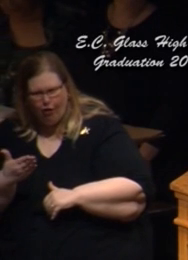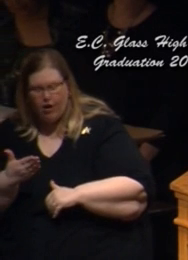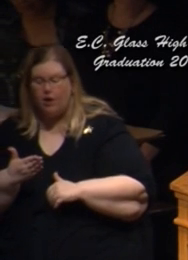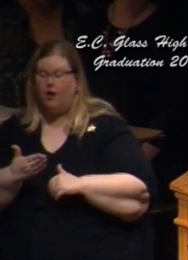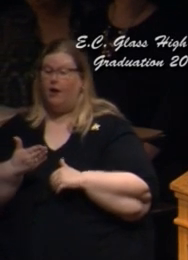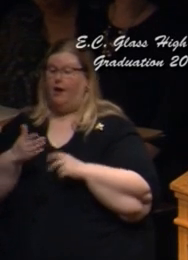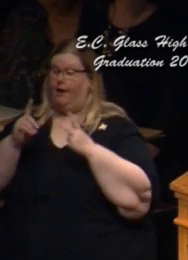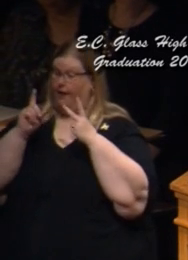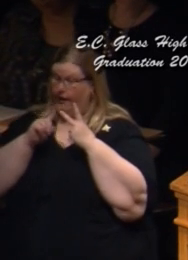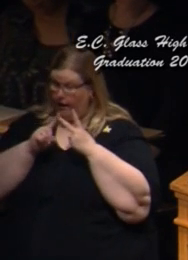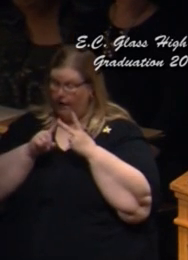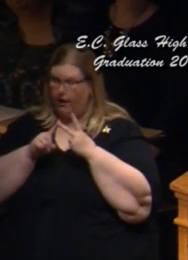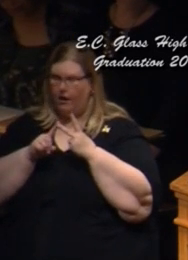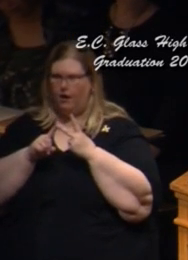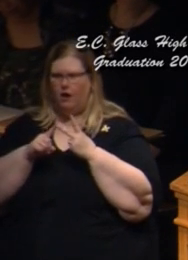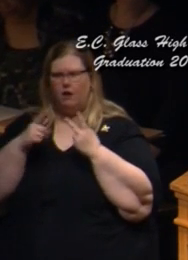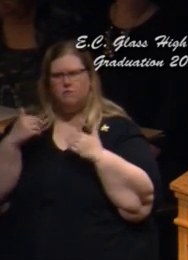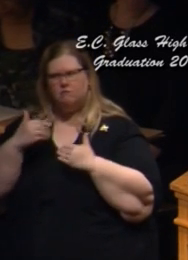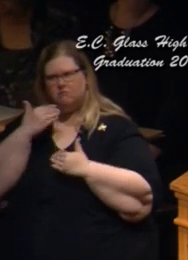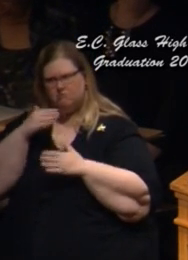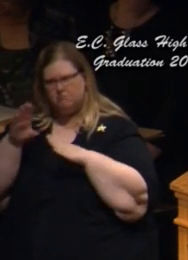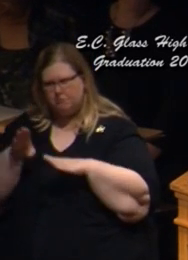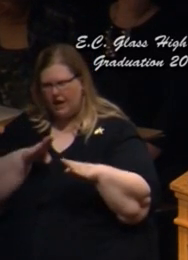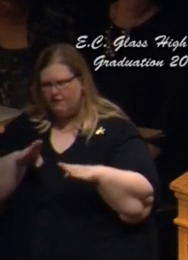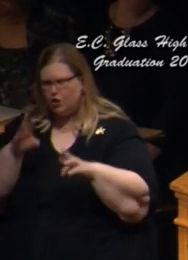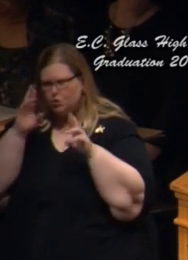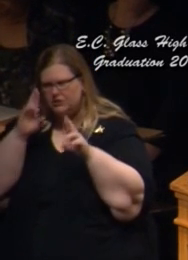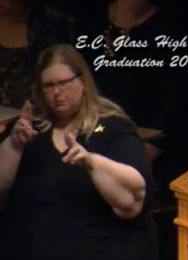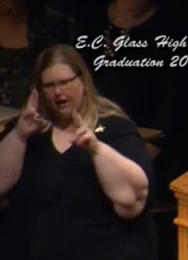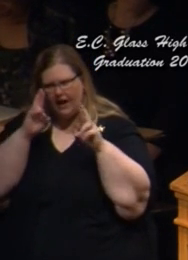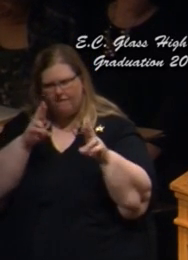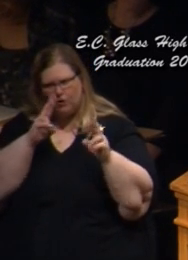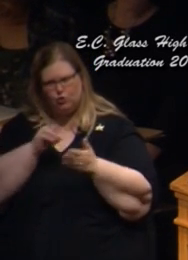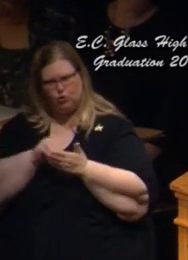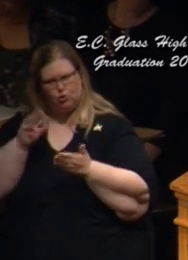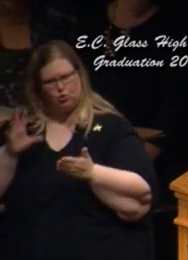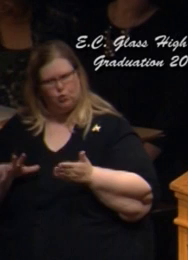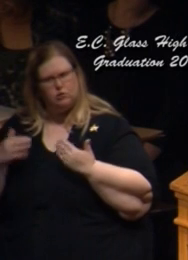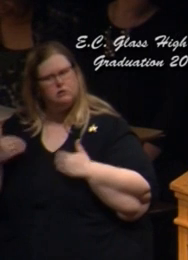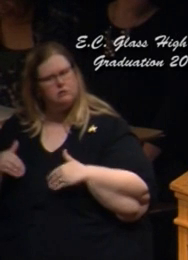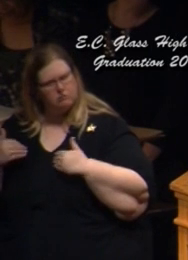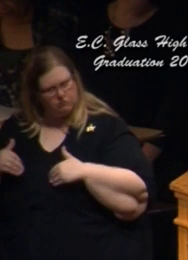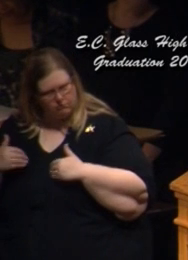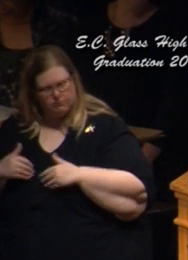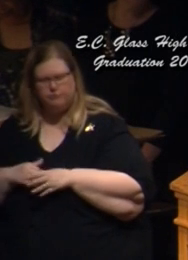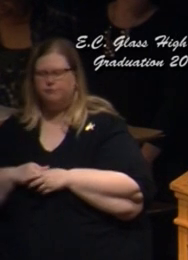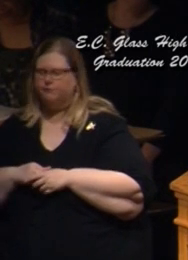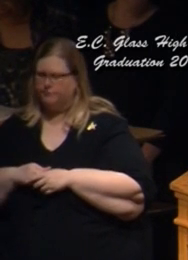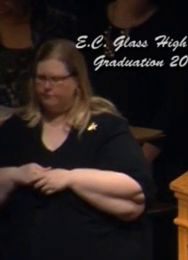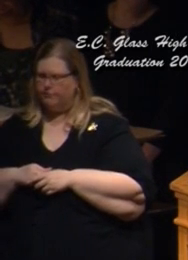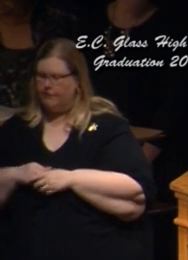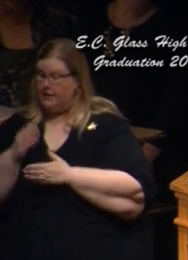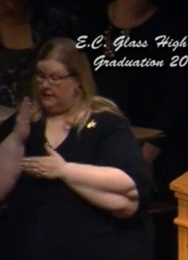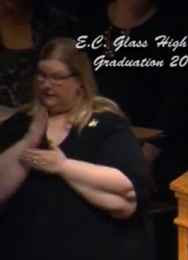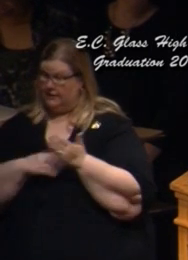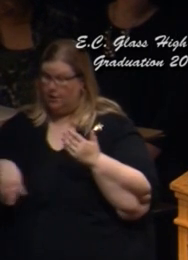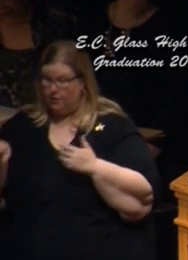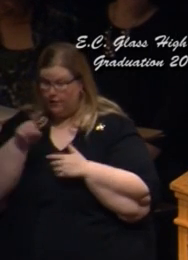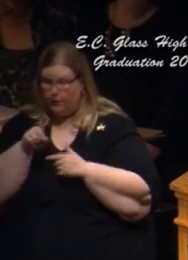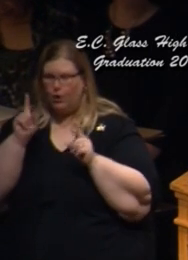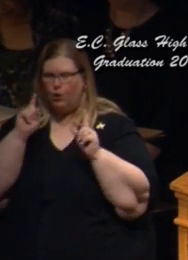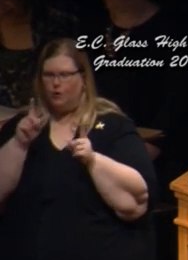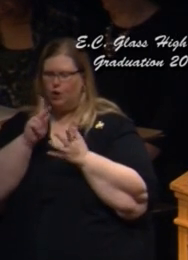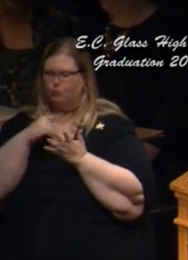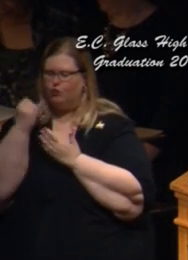and secondly, how well-behaved and respectful the students were. Some of you went to